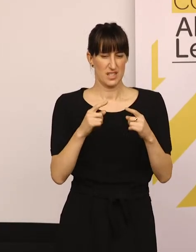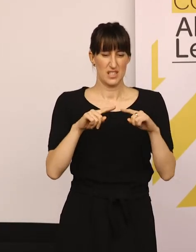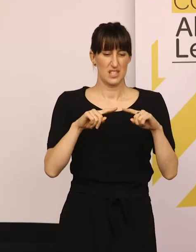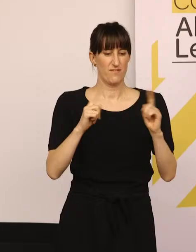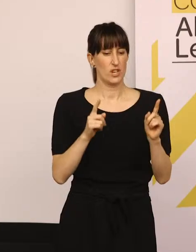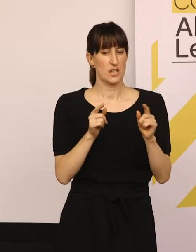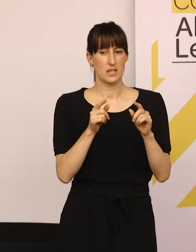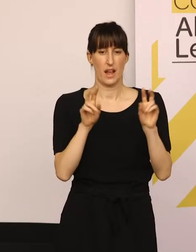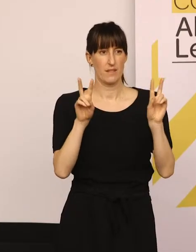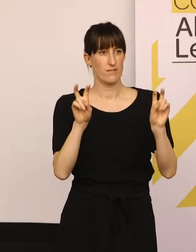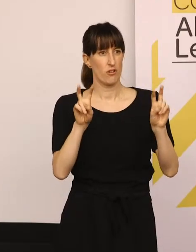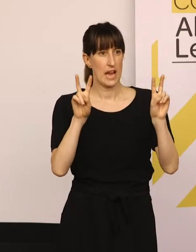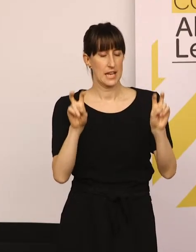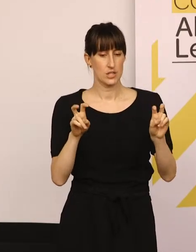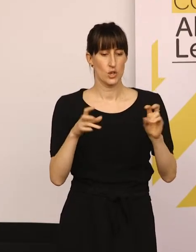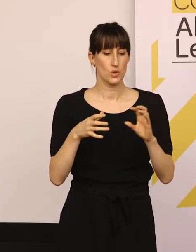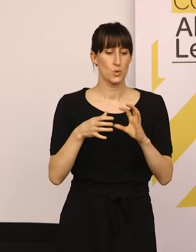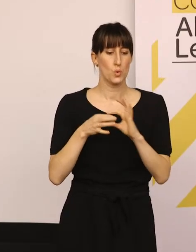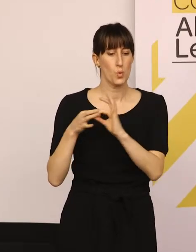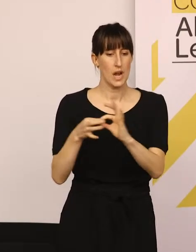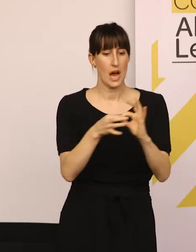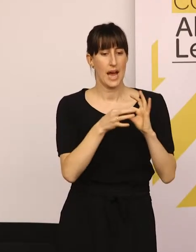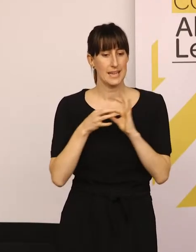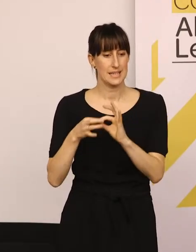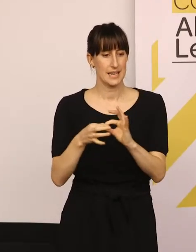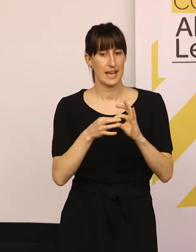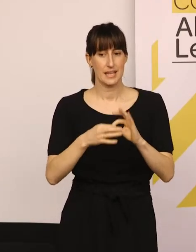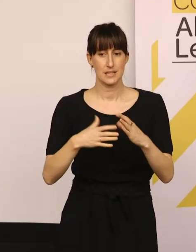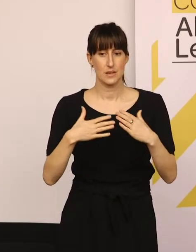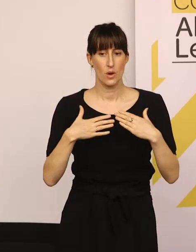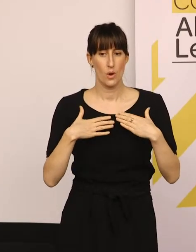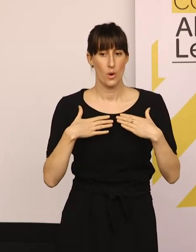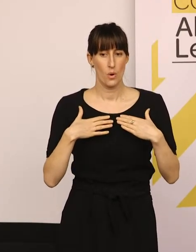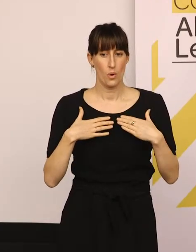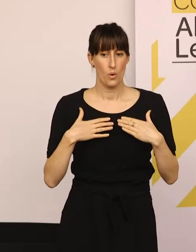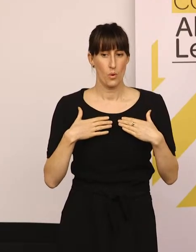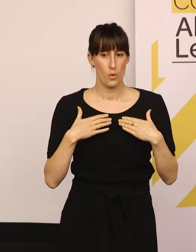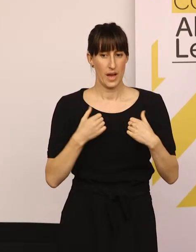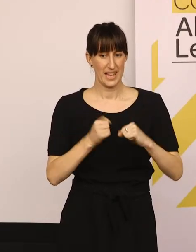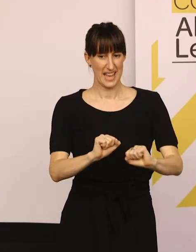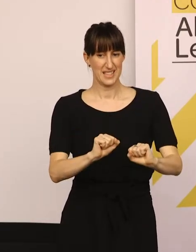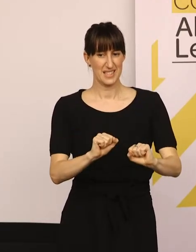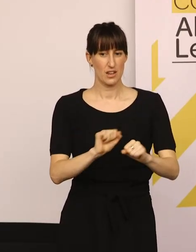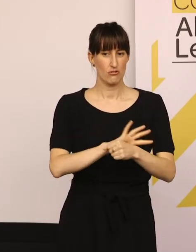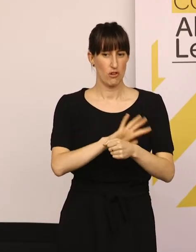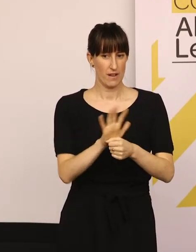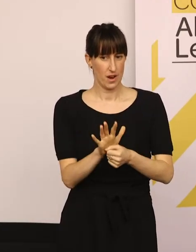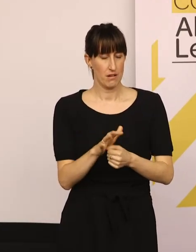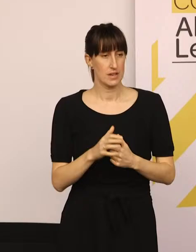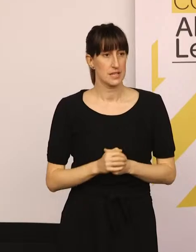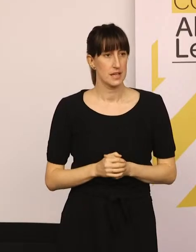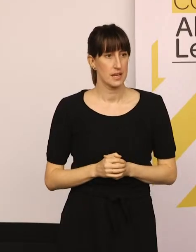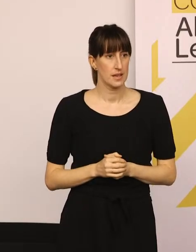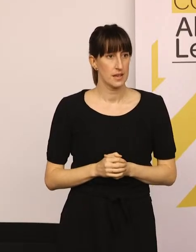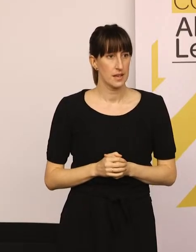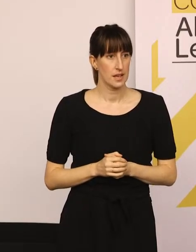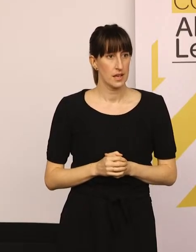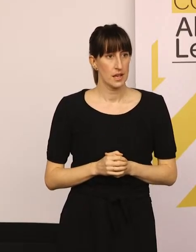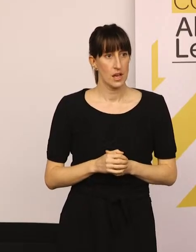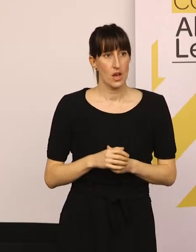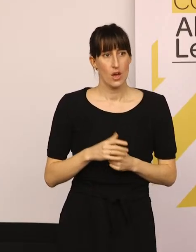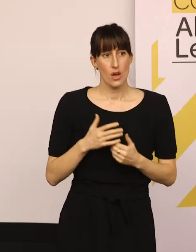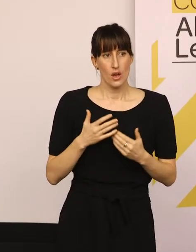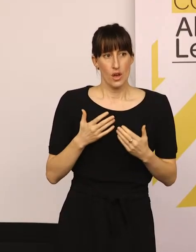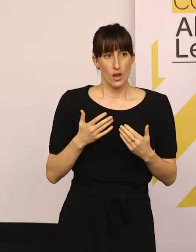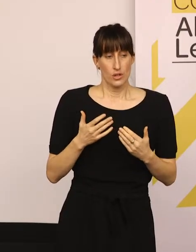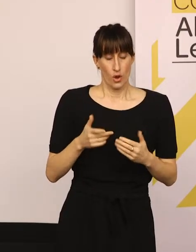focus on wellbeing and quote, you're not alone, find the help that you need. So I just thought I'd ask, what issues, particularly mental health issues, which is